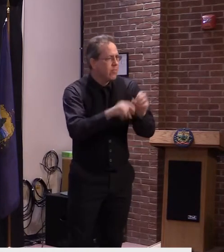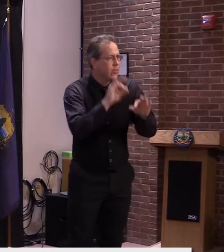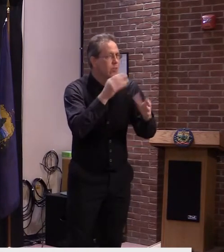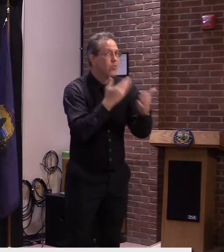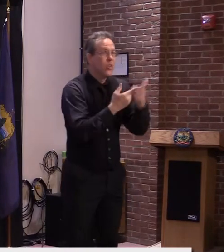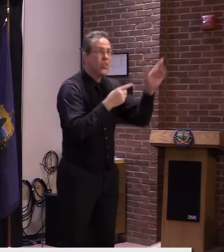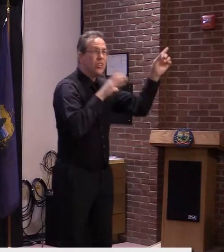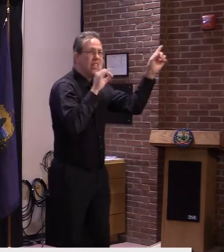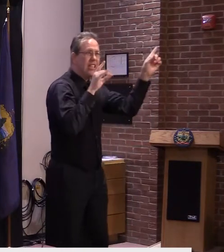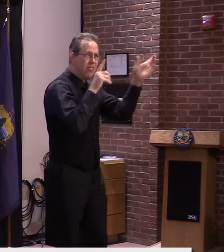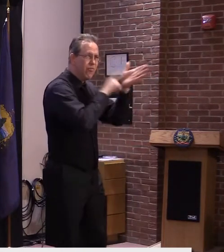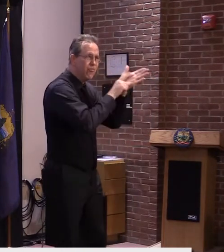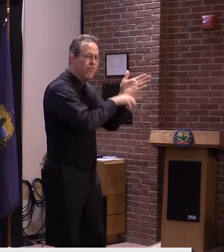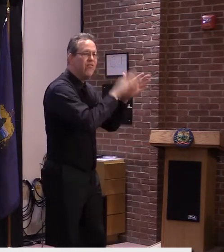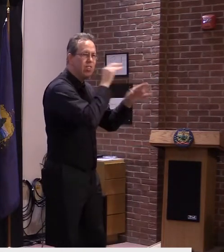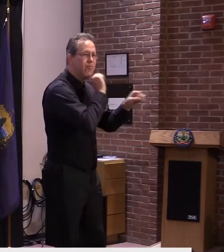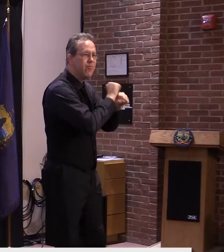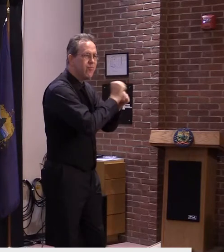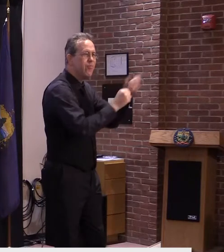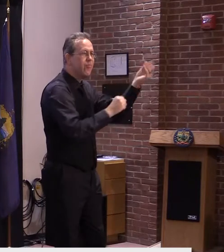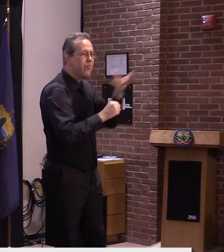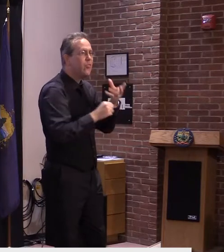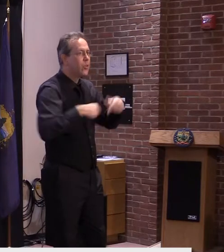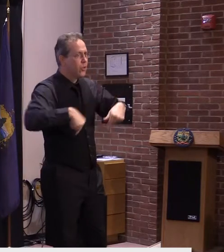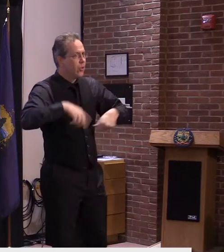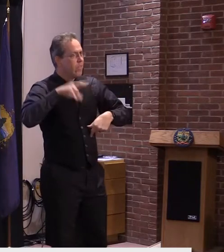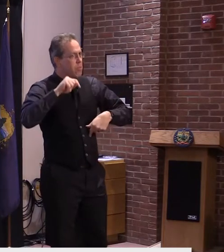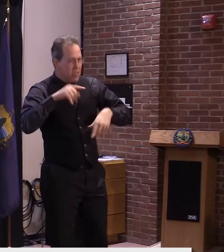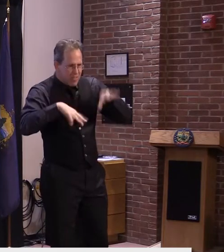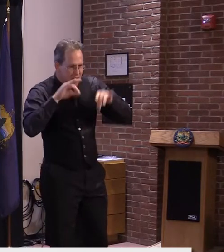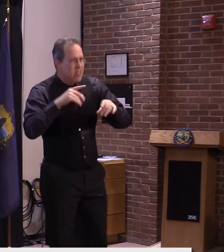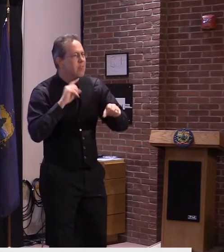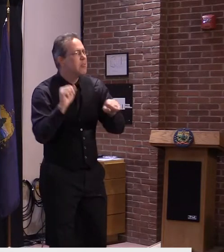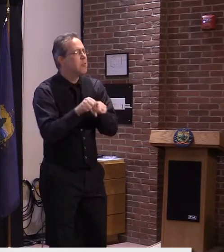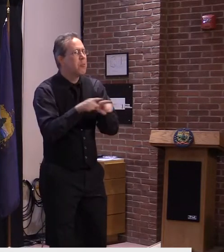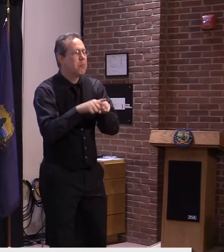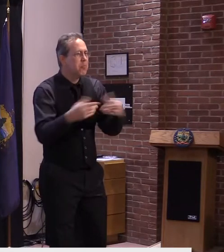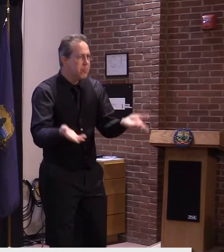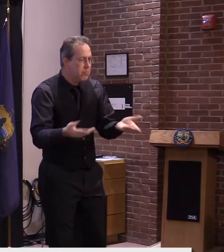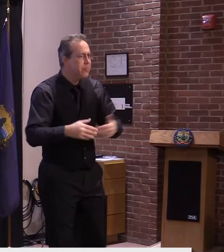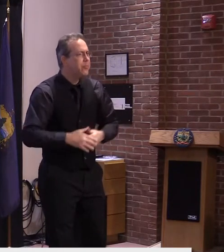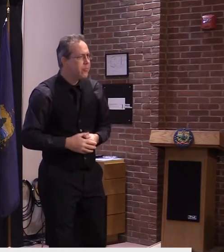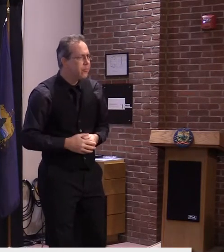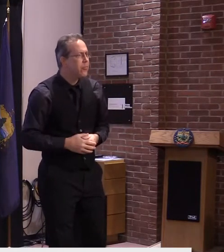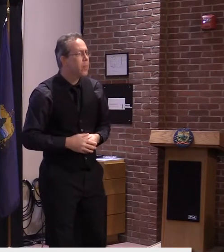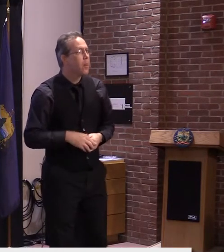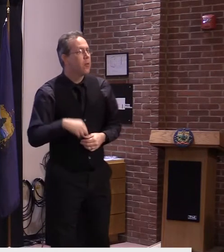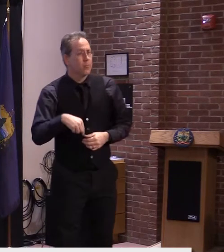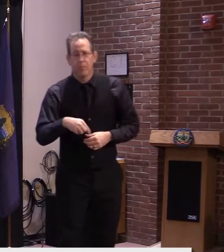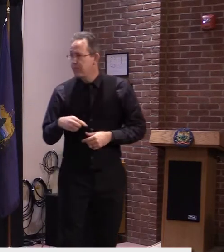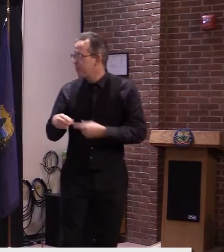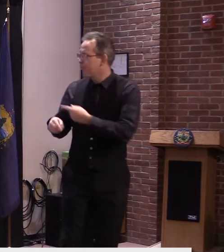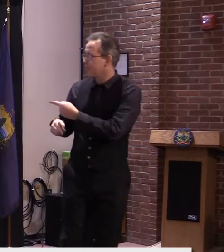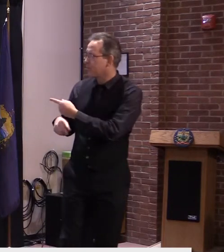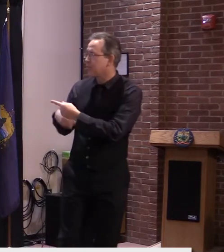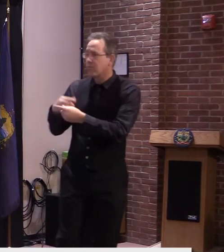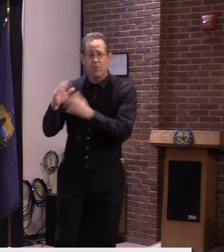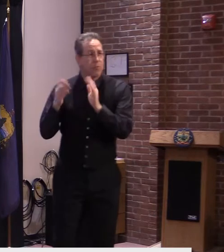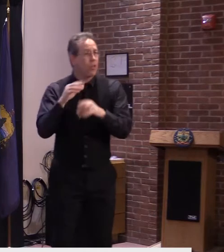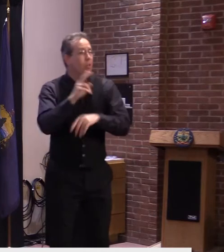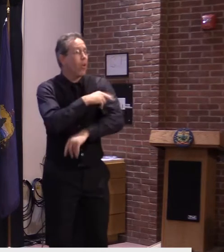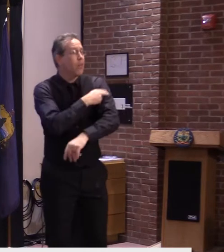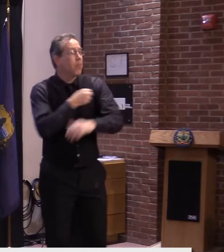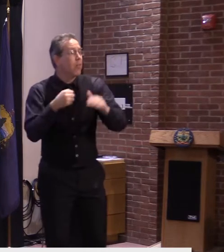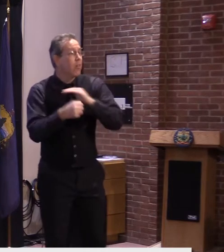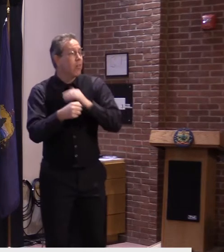seeing it from our own Vermont data, as you'll see on the next slide. These are the graphs that we've been continually showing, but 8 times difference between